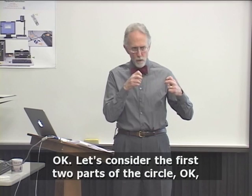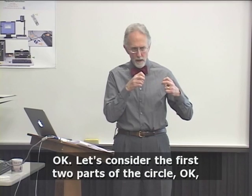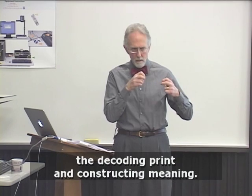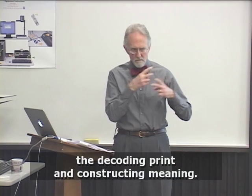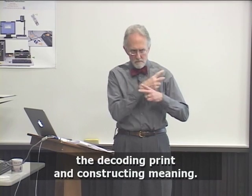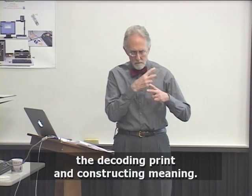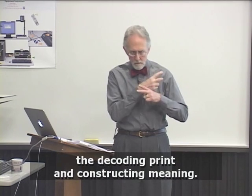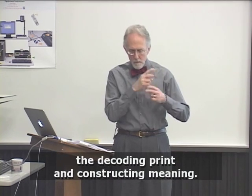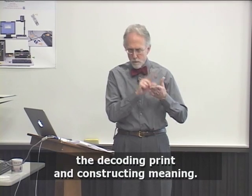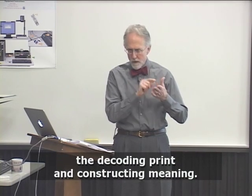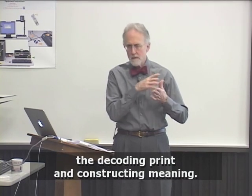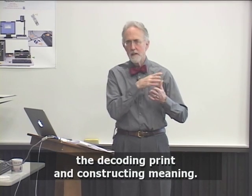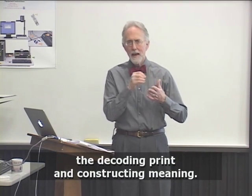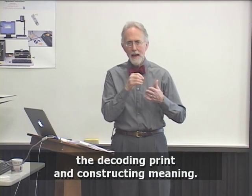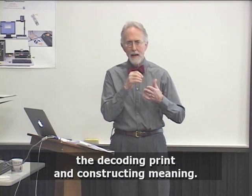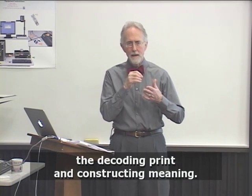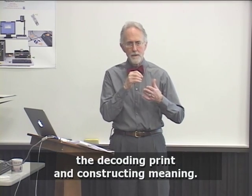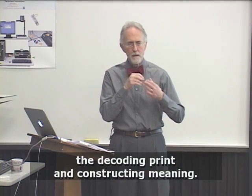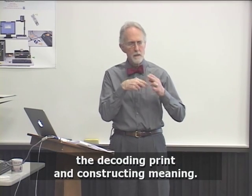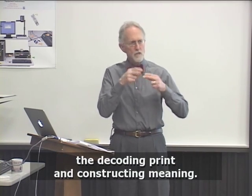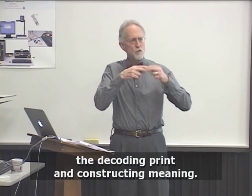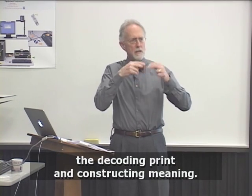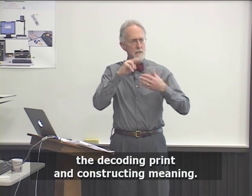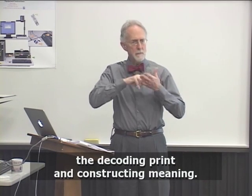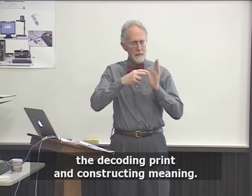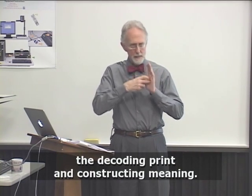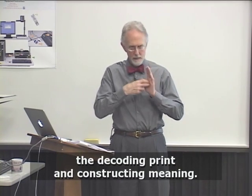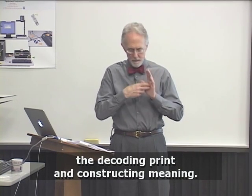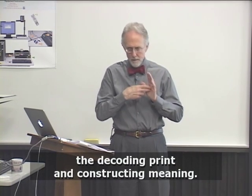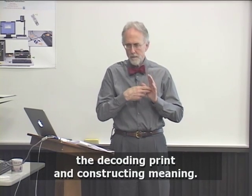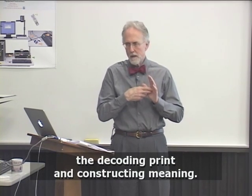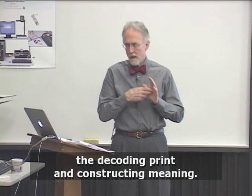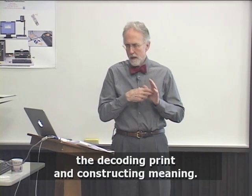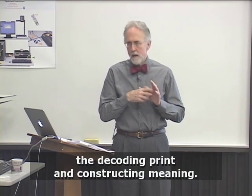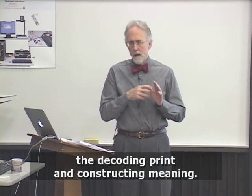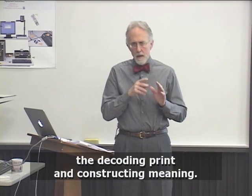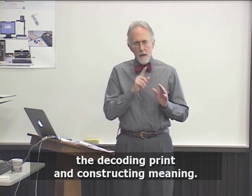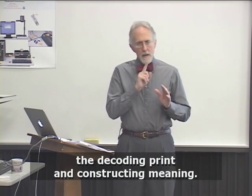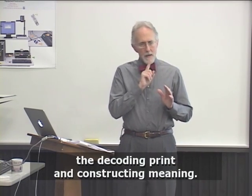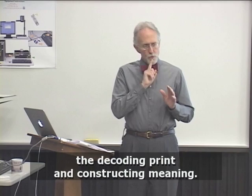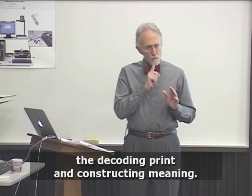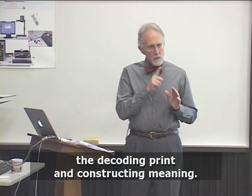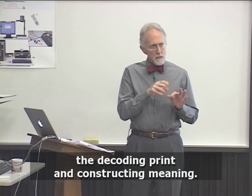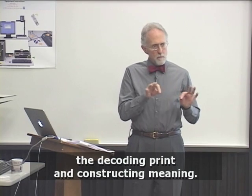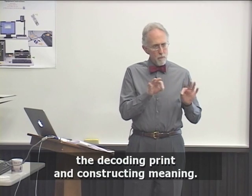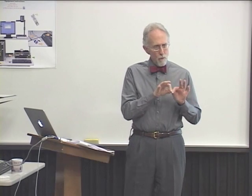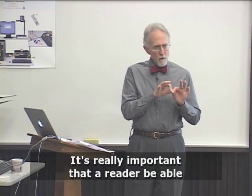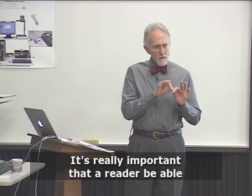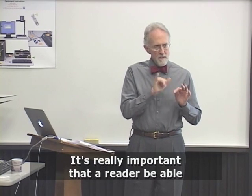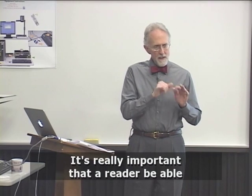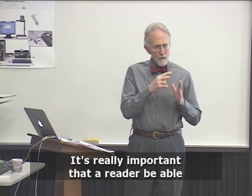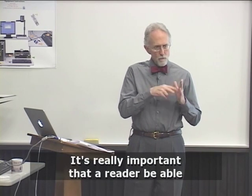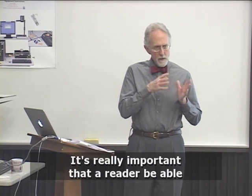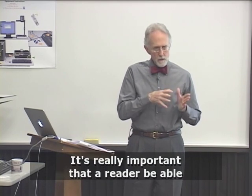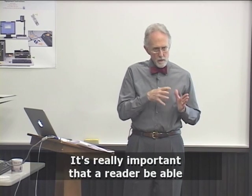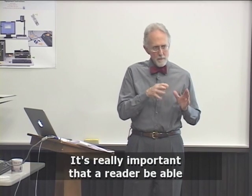decoding print and constructing meaning. It's really important that a reader be